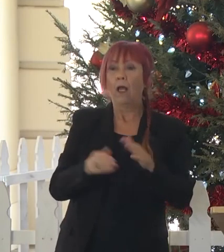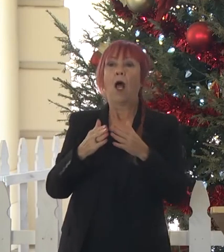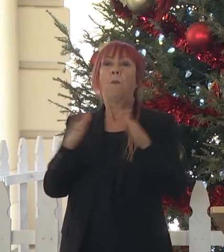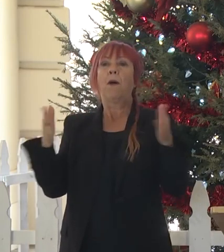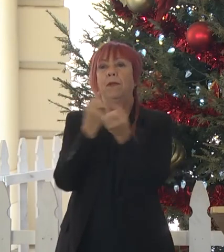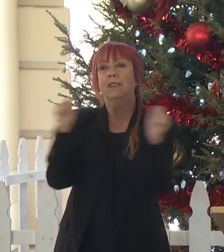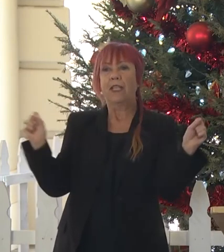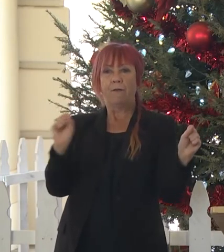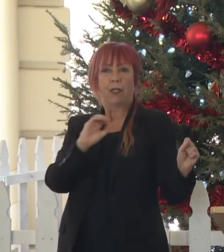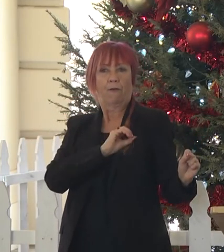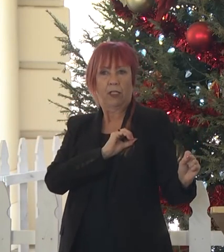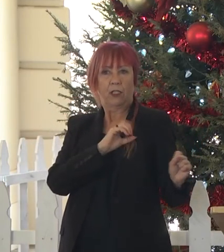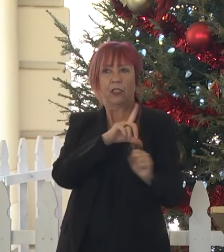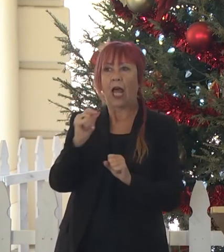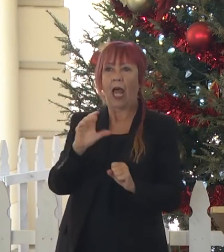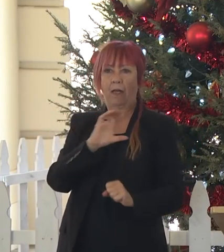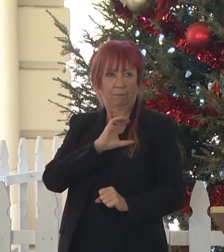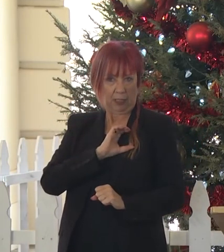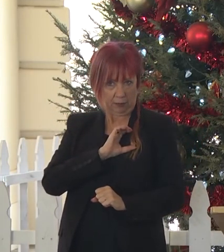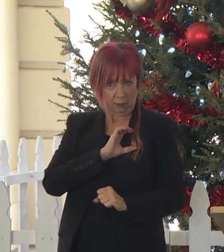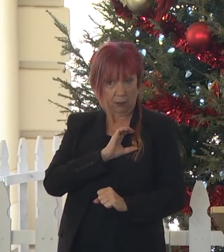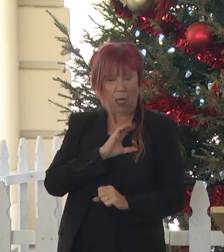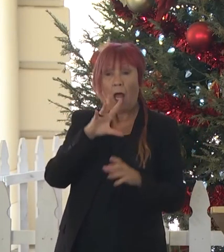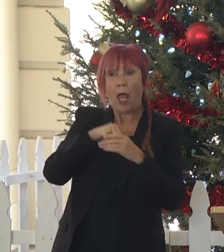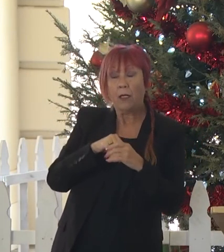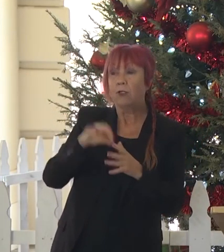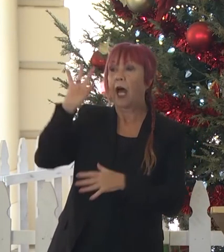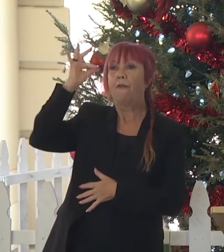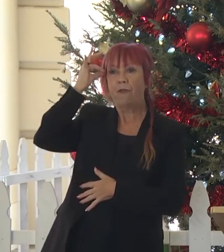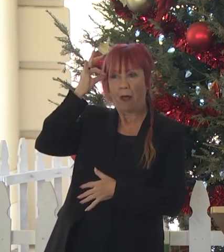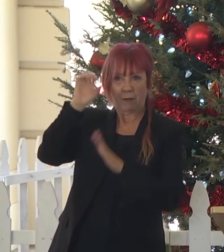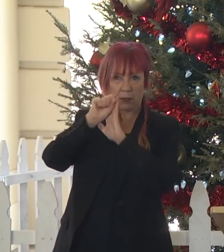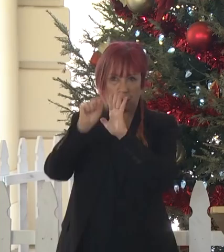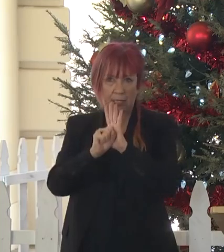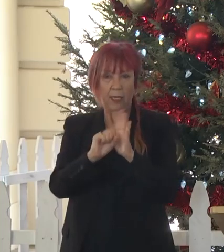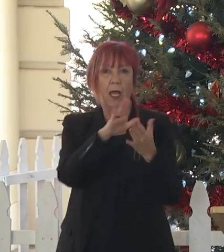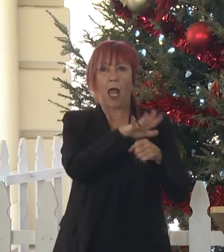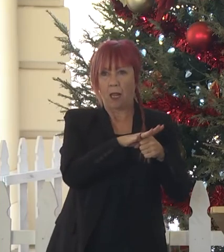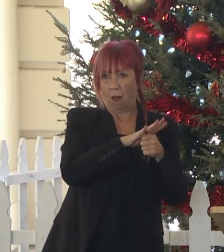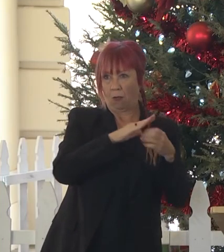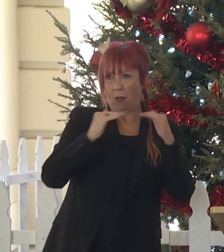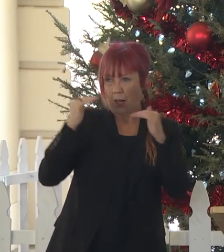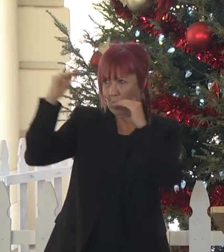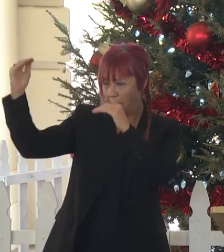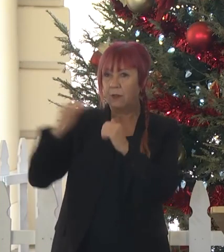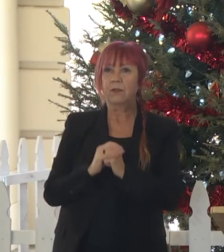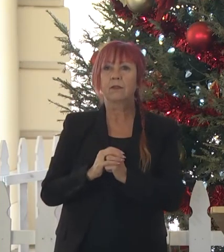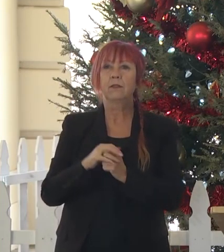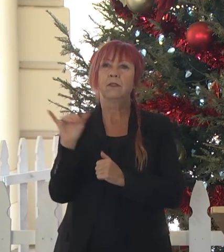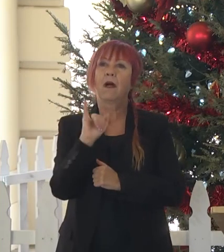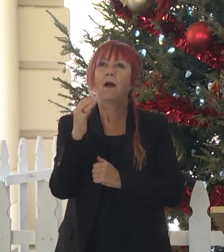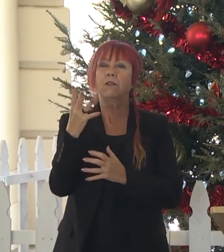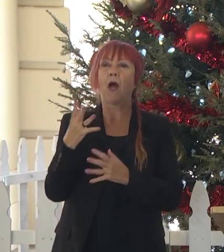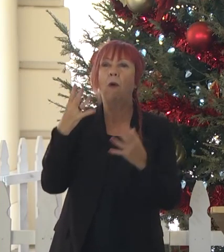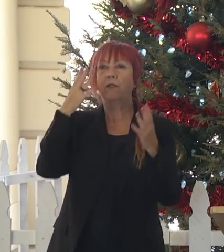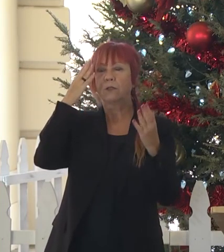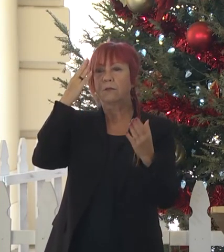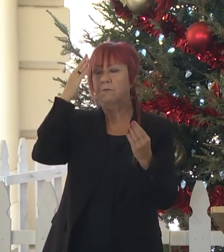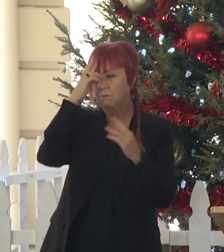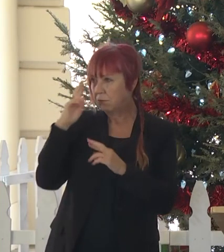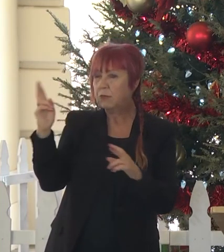and law enforcement personnel. This includes at the federal, state, and local levels. And I want to acknowledge the leadership